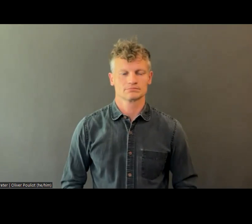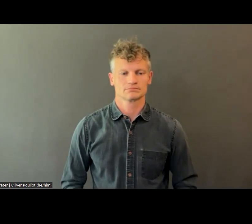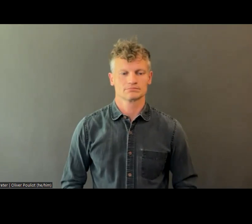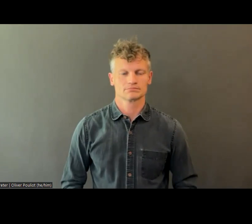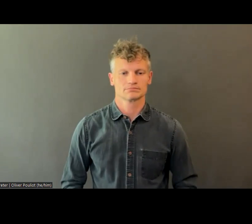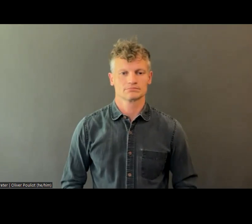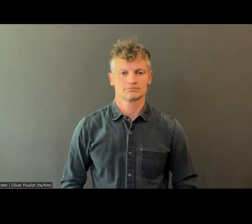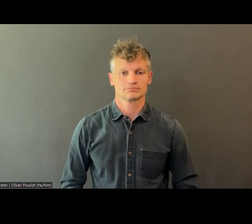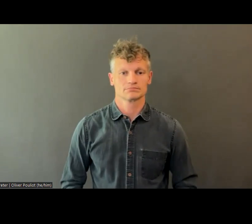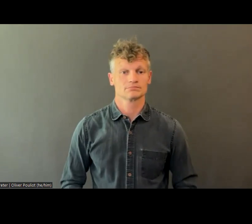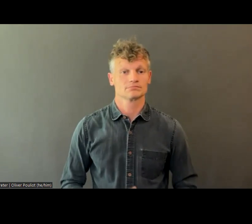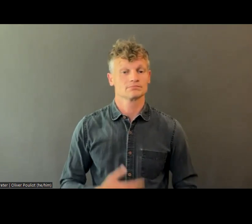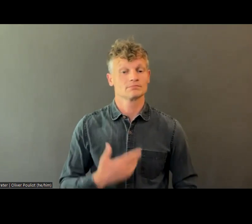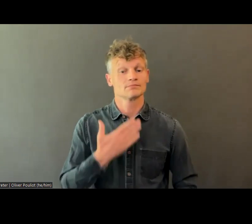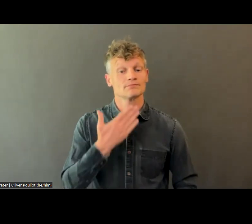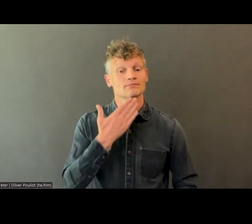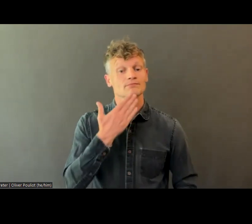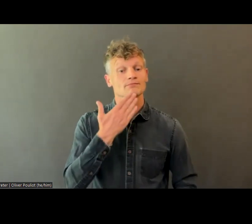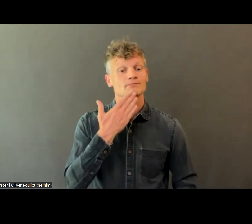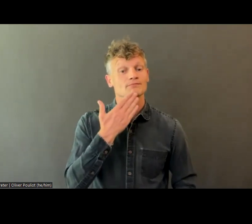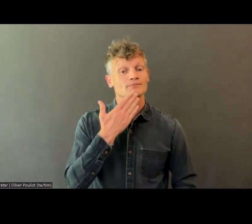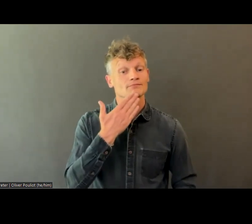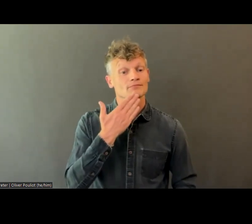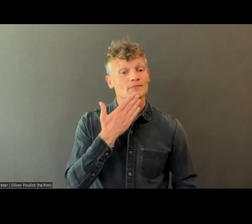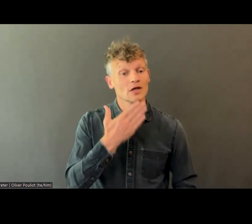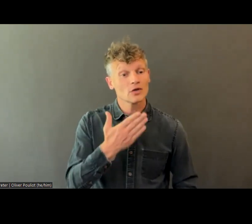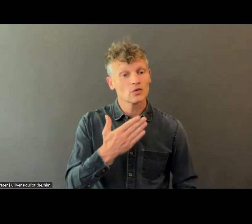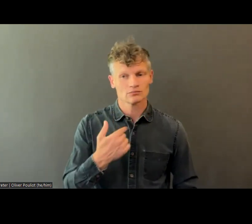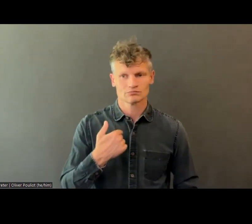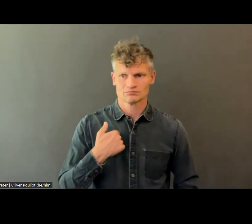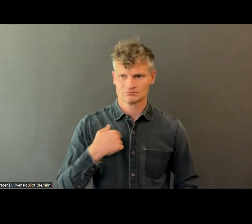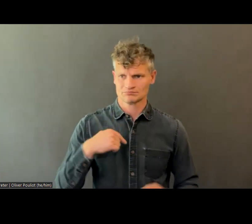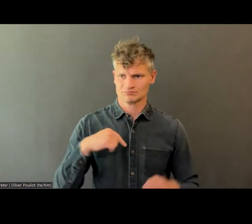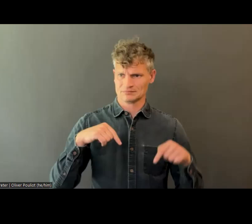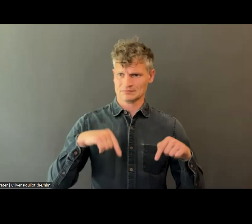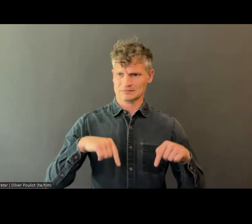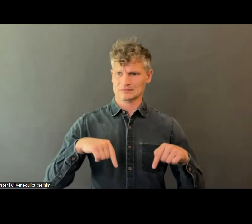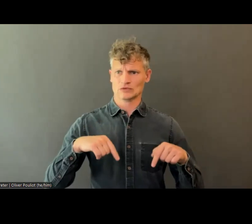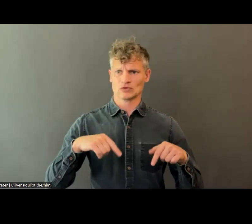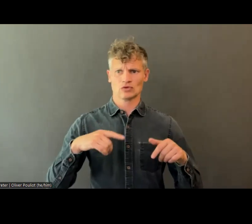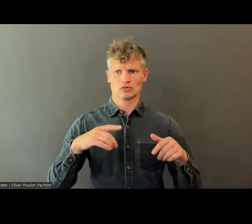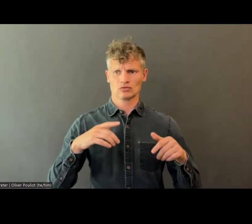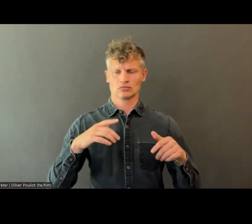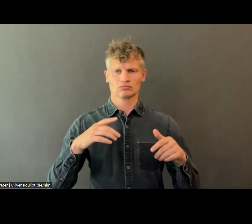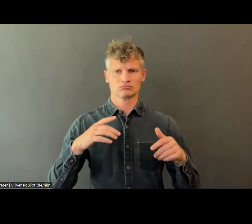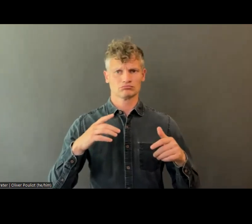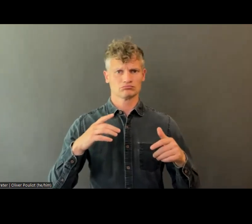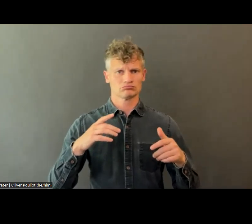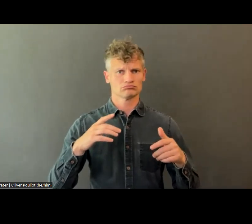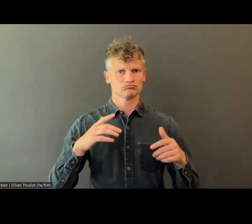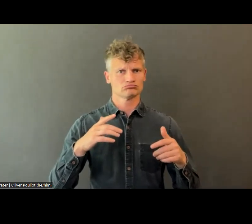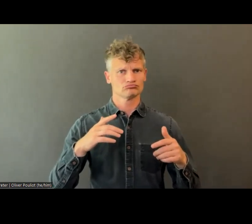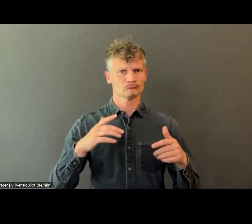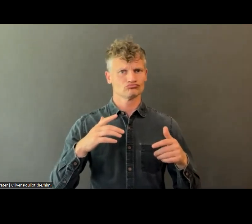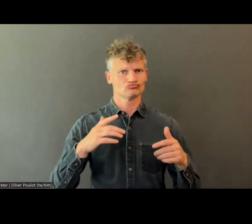are looking for those requirements, if they be goods or services. That's pretty much the job of any procurement organization. And when